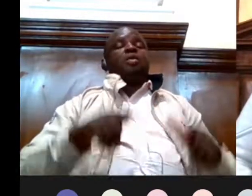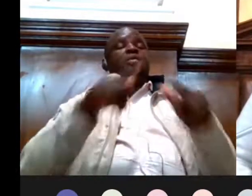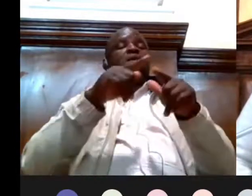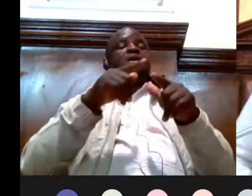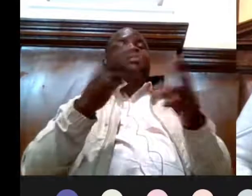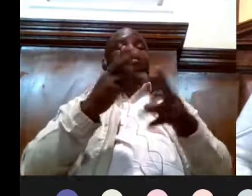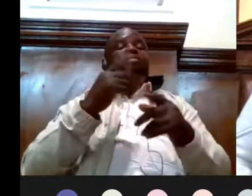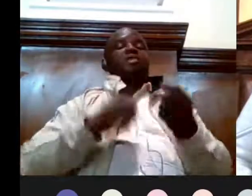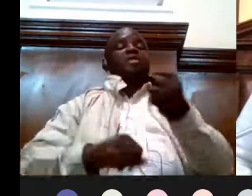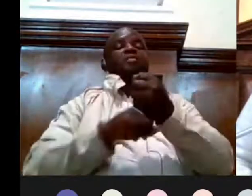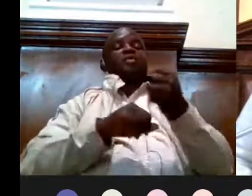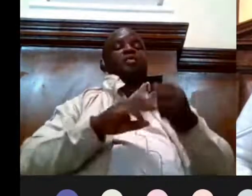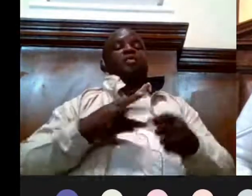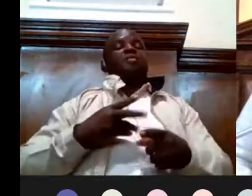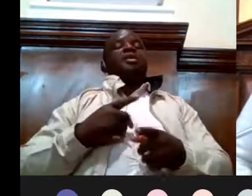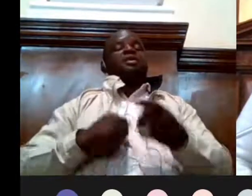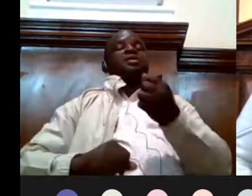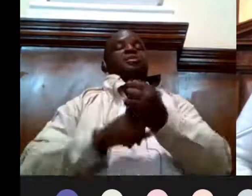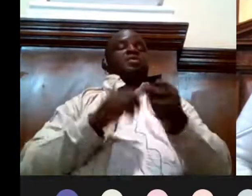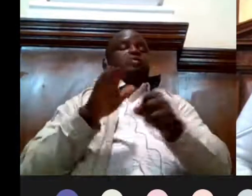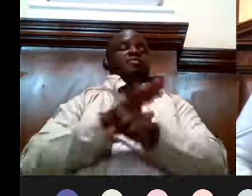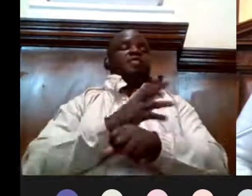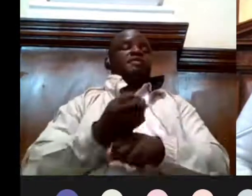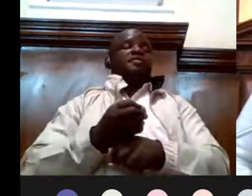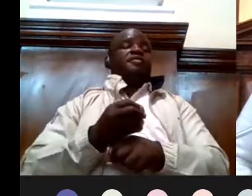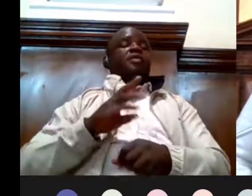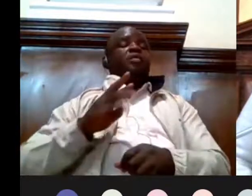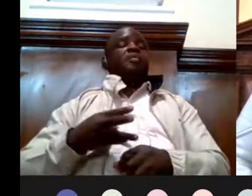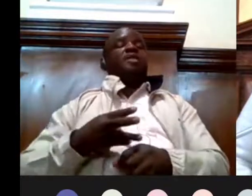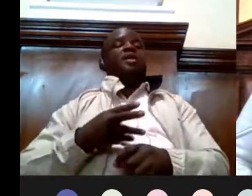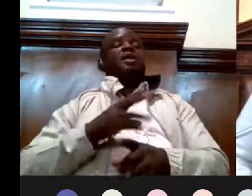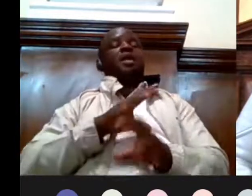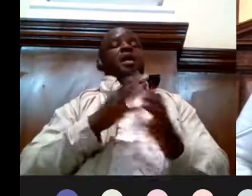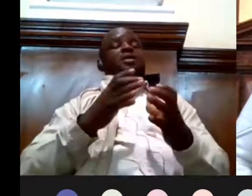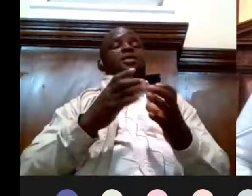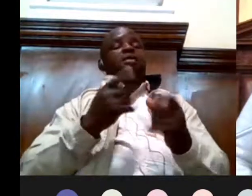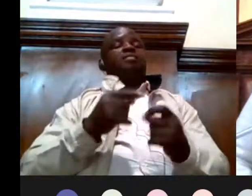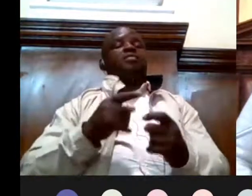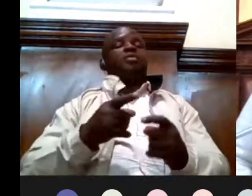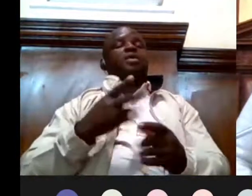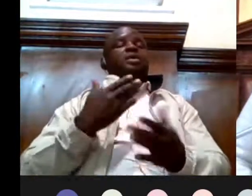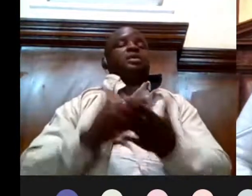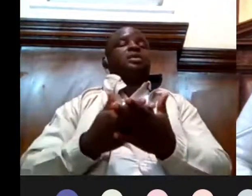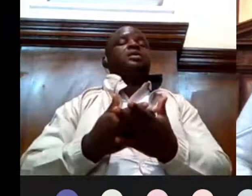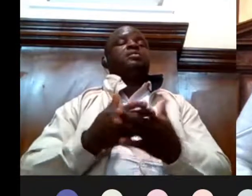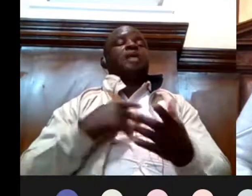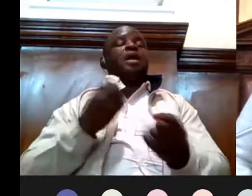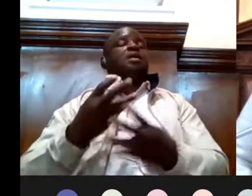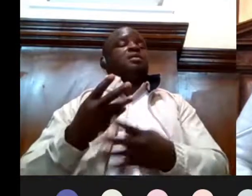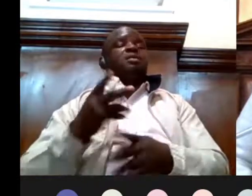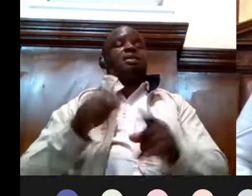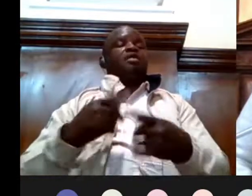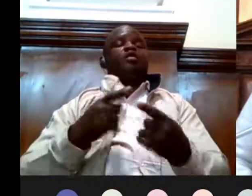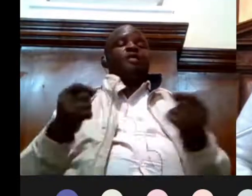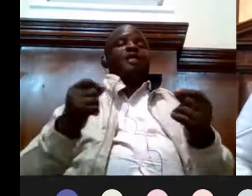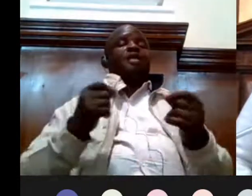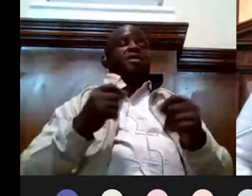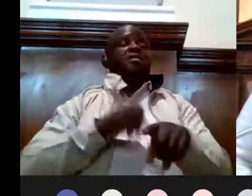give the female the support that they deserve. Female councillors are mostly likely not to go in to finish their terms.